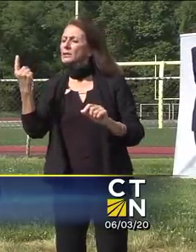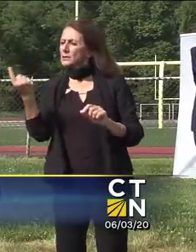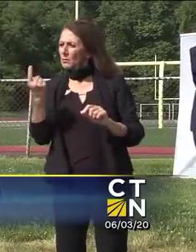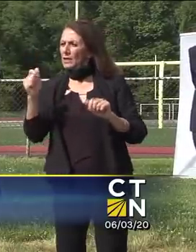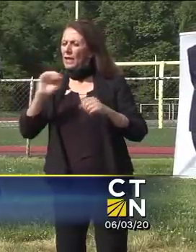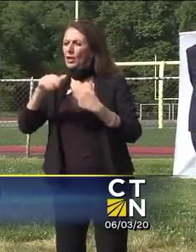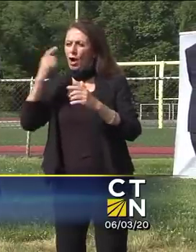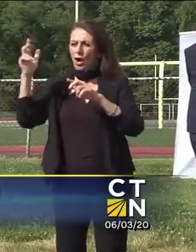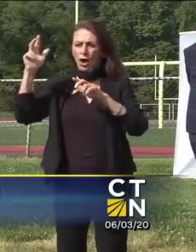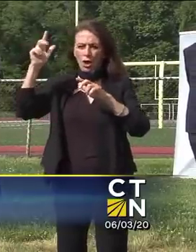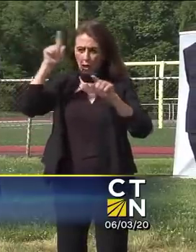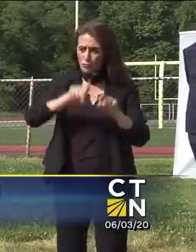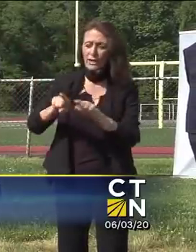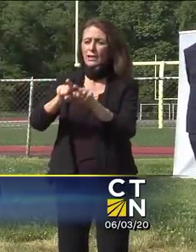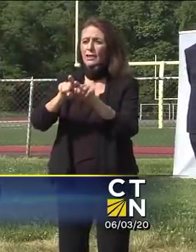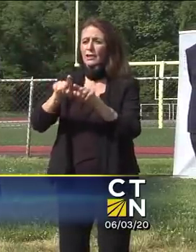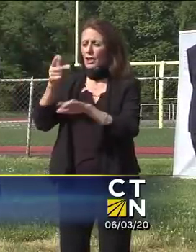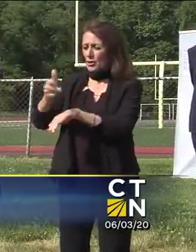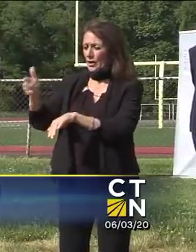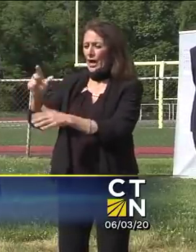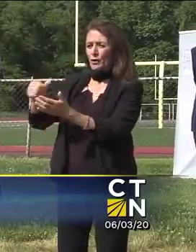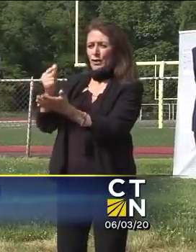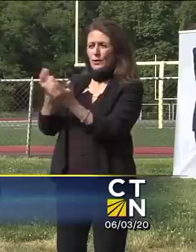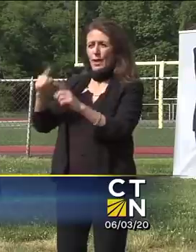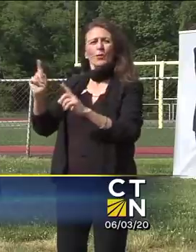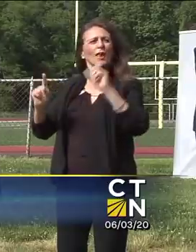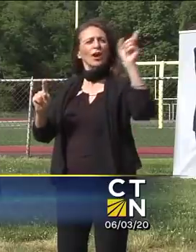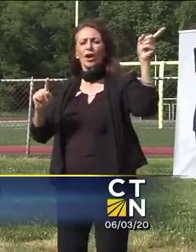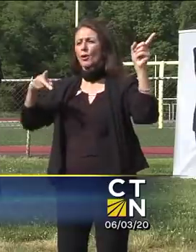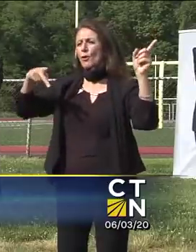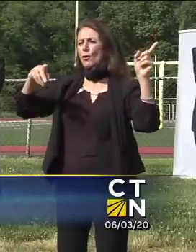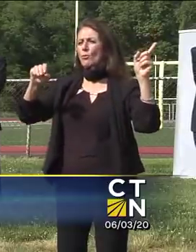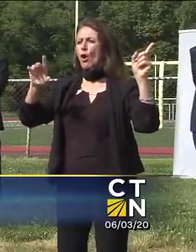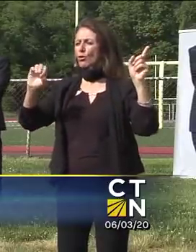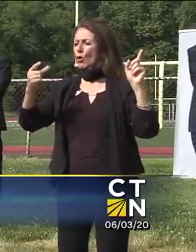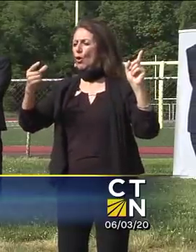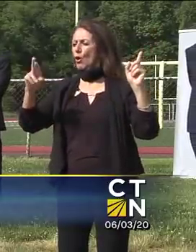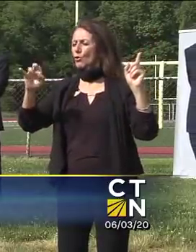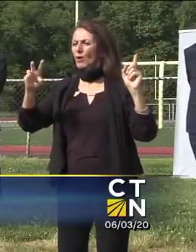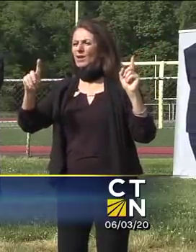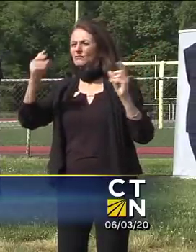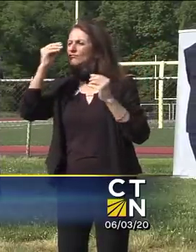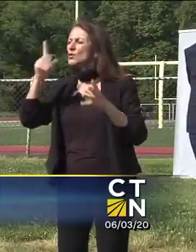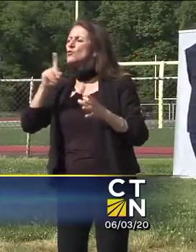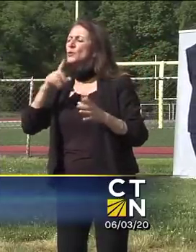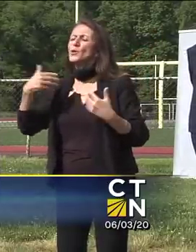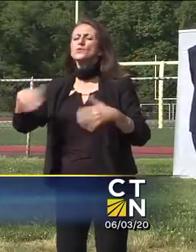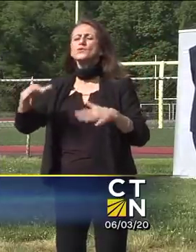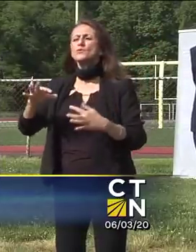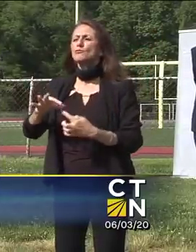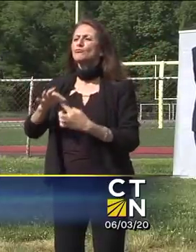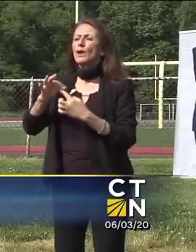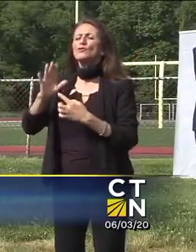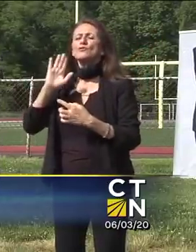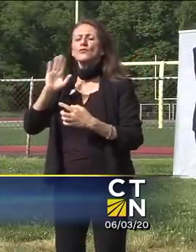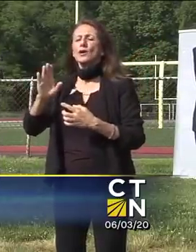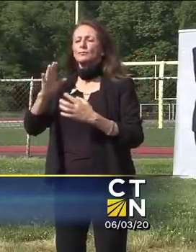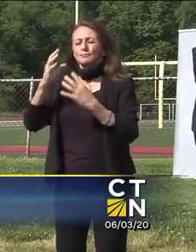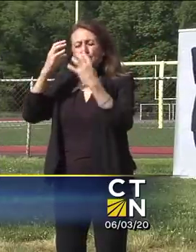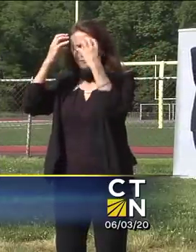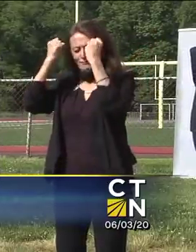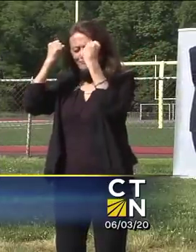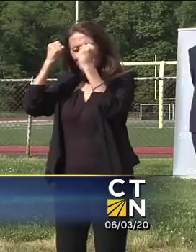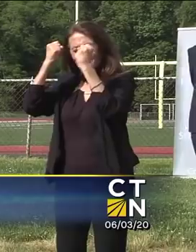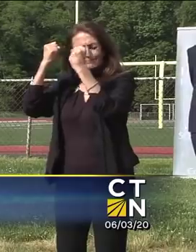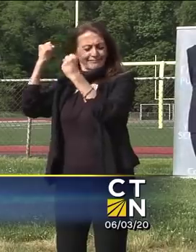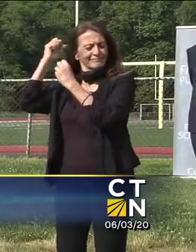that the car graduation that will happen at the Polo Grounds on June 11th will be something extremely special and extremely memorable. Thank